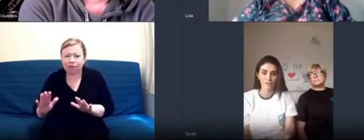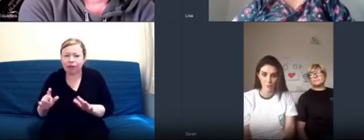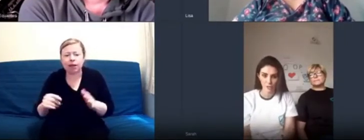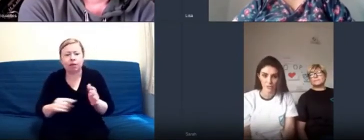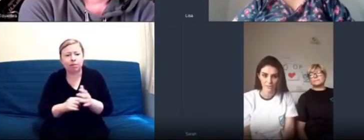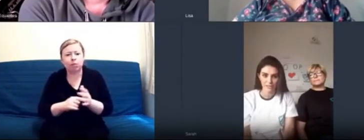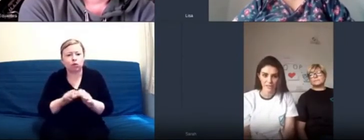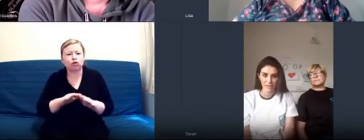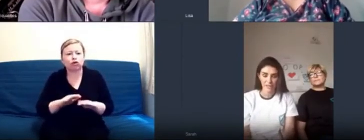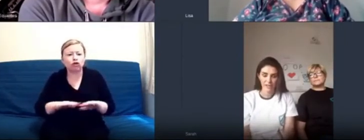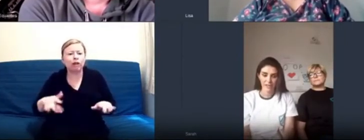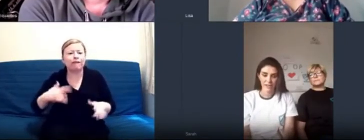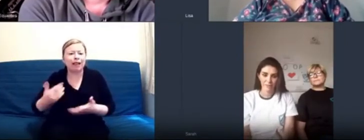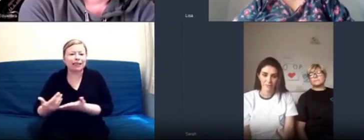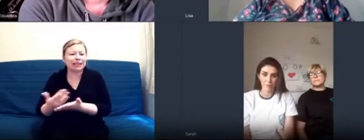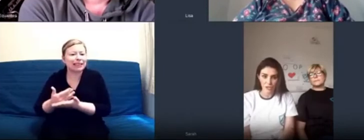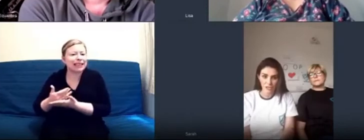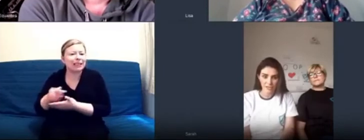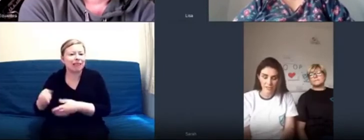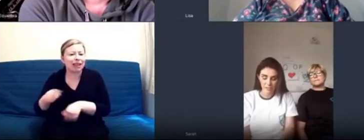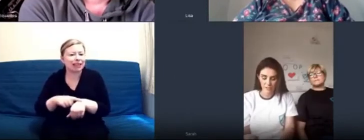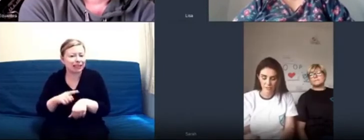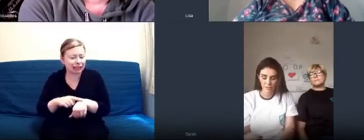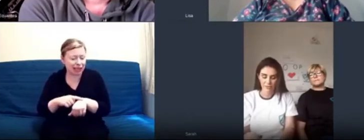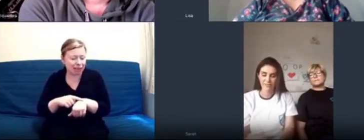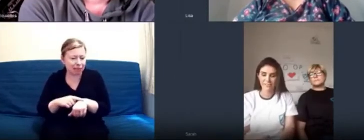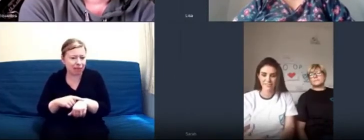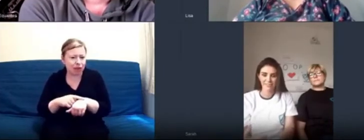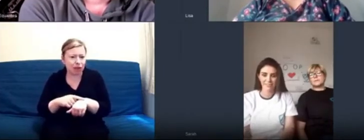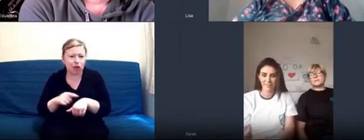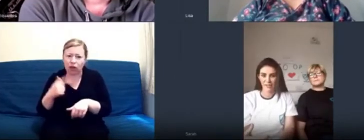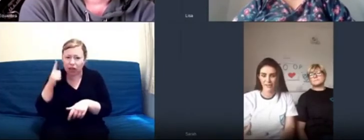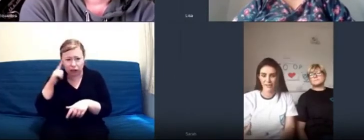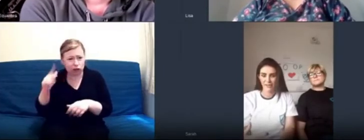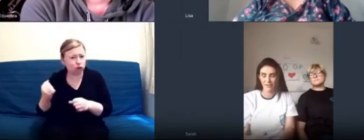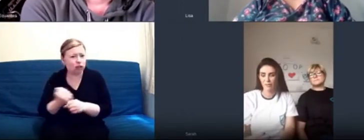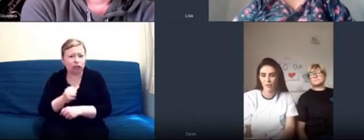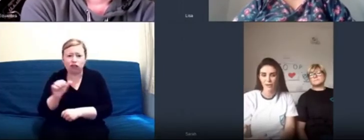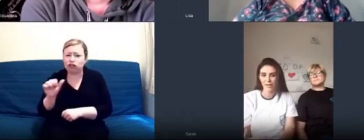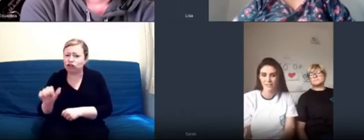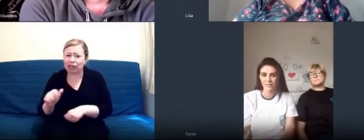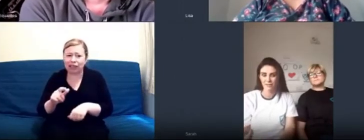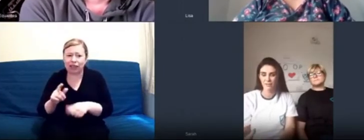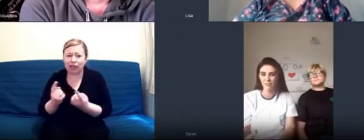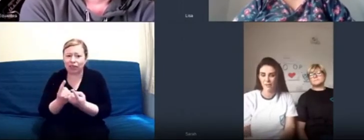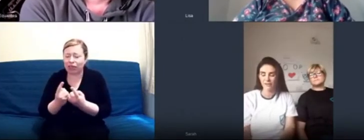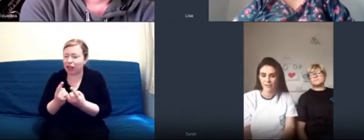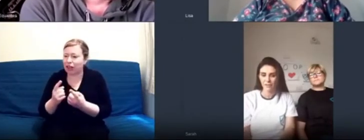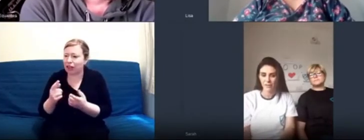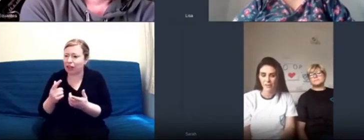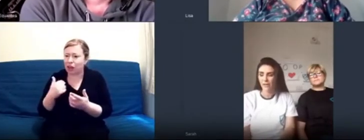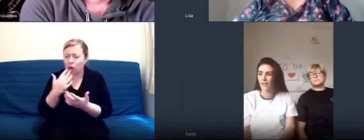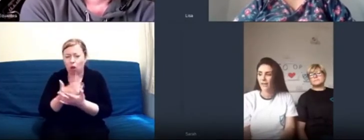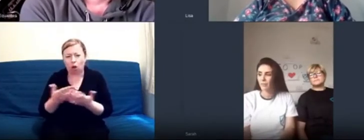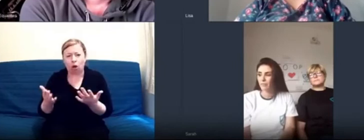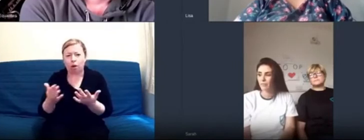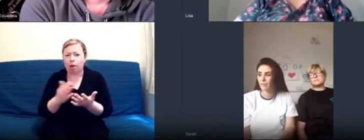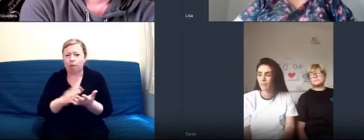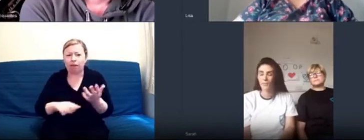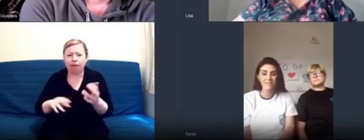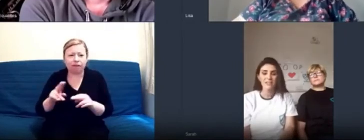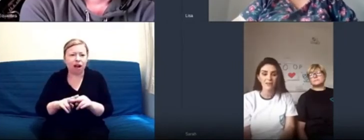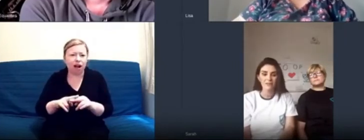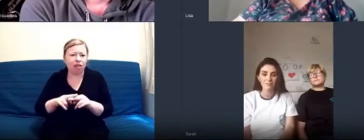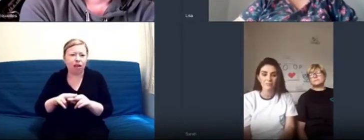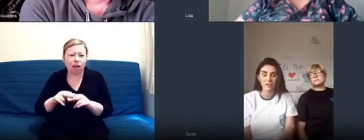feel supported emotionally. So I think you did the right thing, and I think we all carried an element of parental guilt. Mine